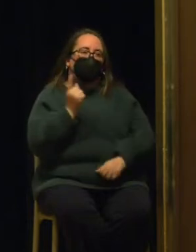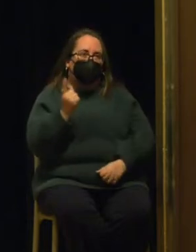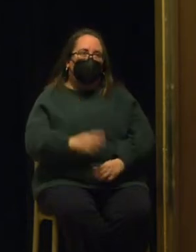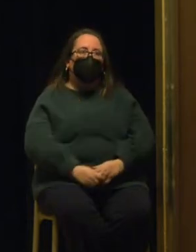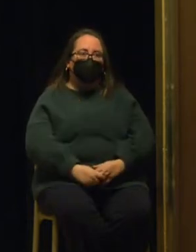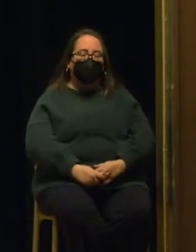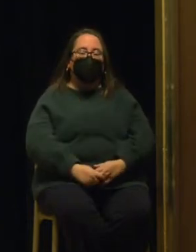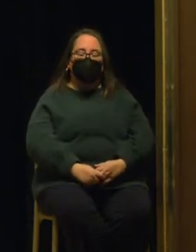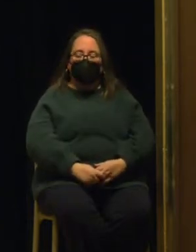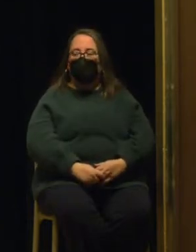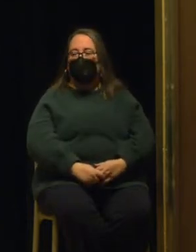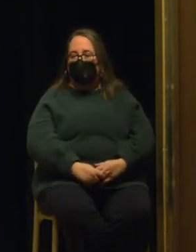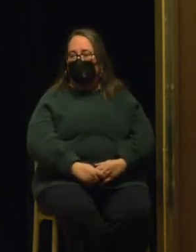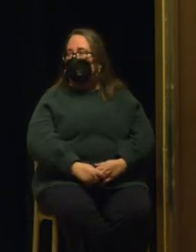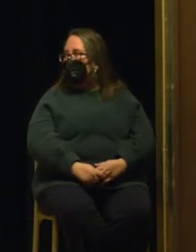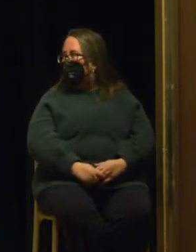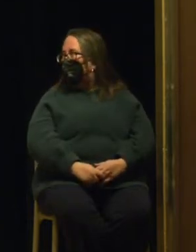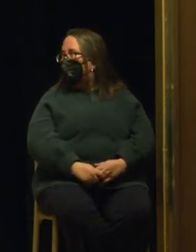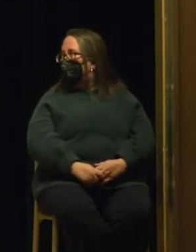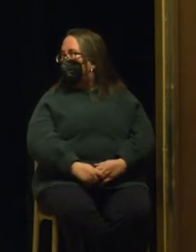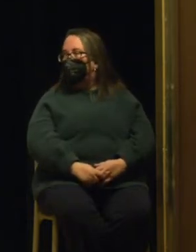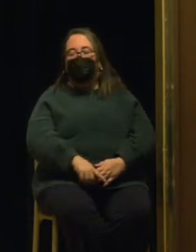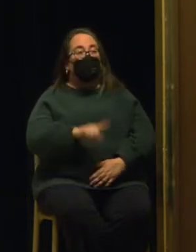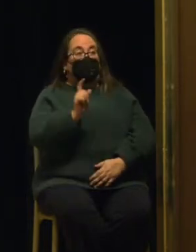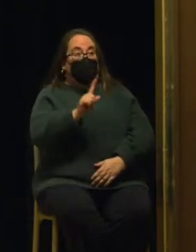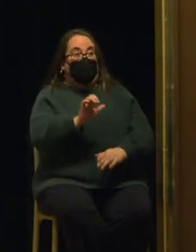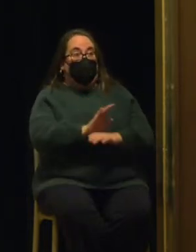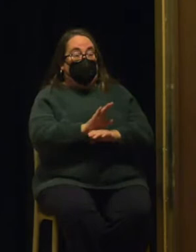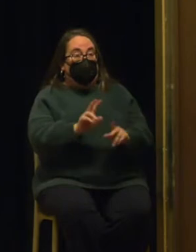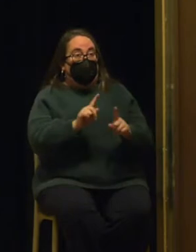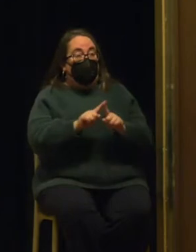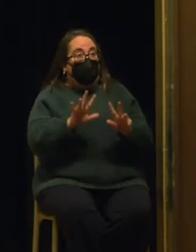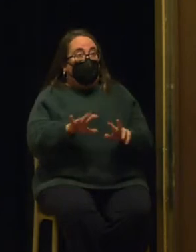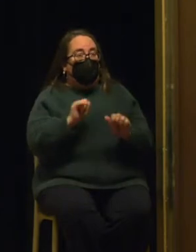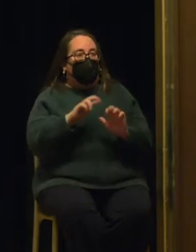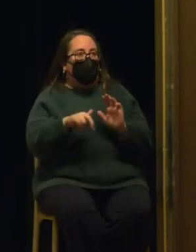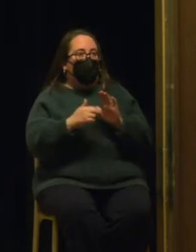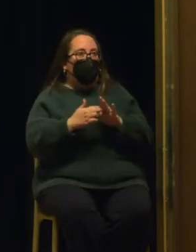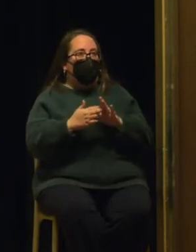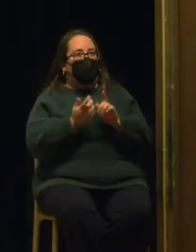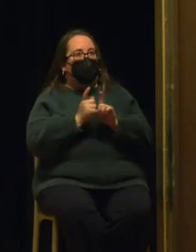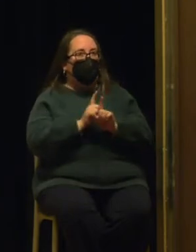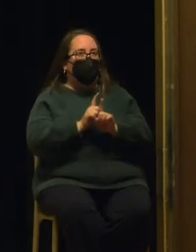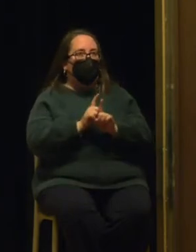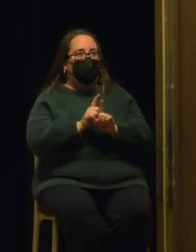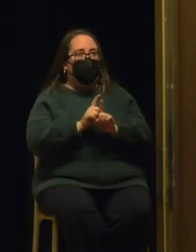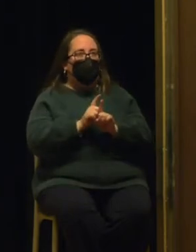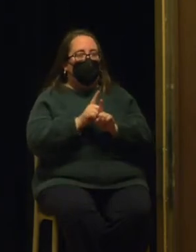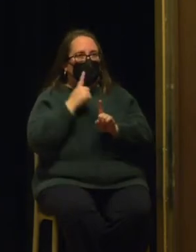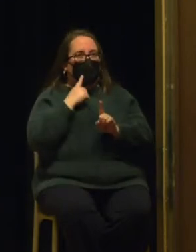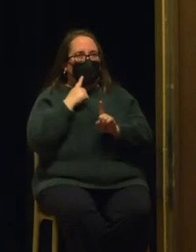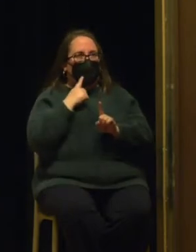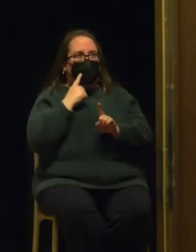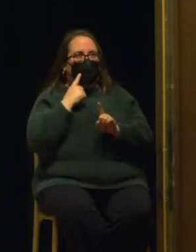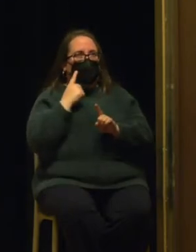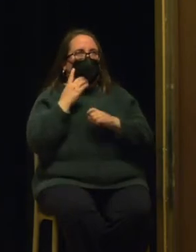mentor. Mm-hmm. You know, when you ask a busy person to be your mentor, flashing lights go on in their head. It's true. Because